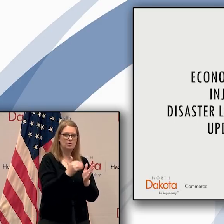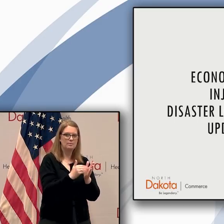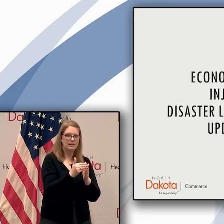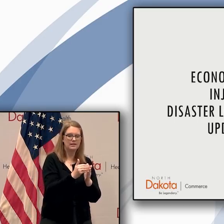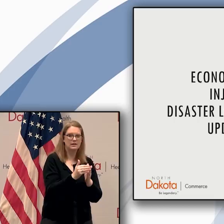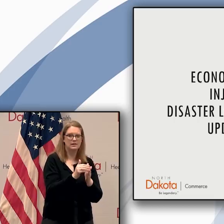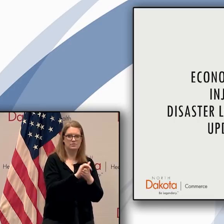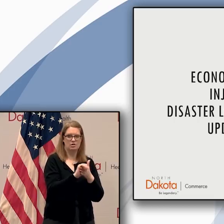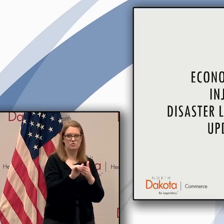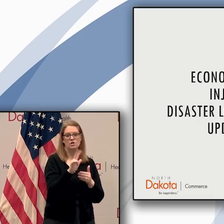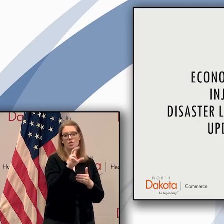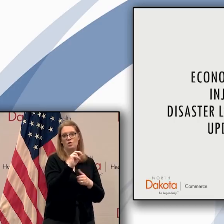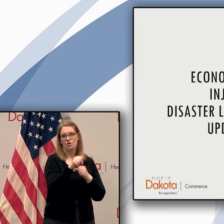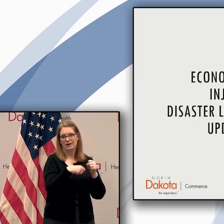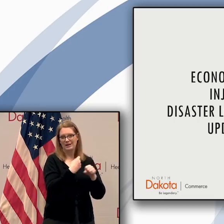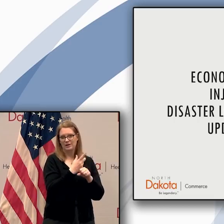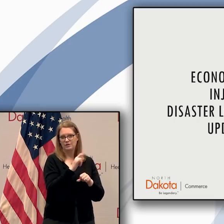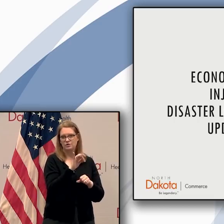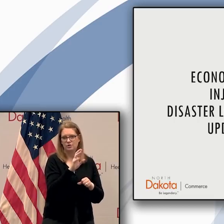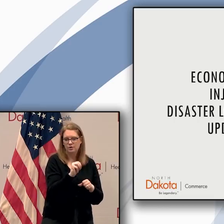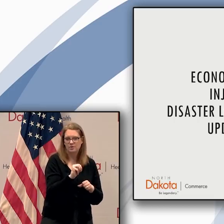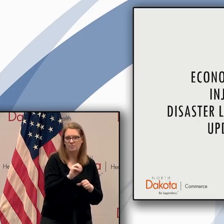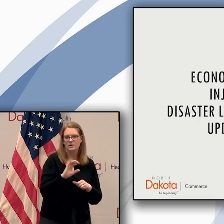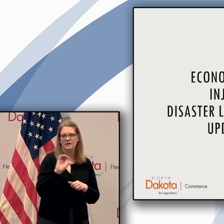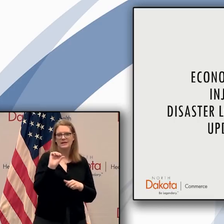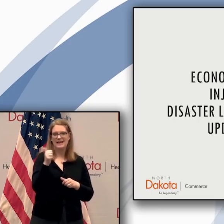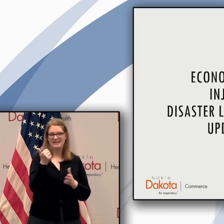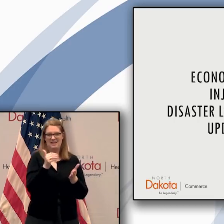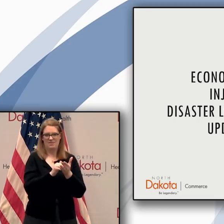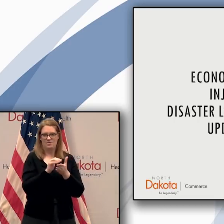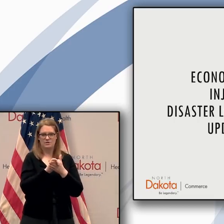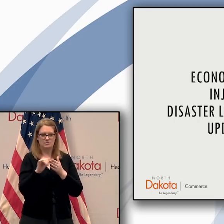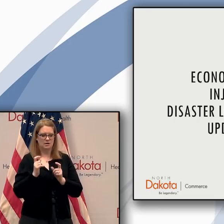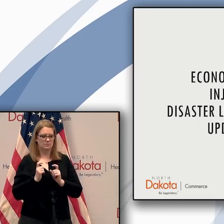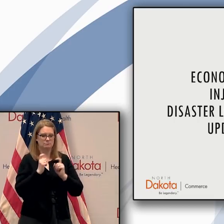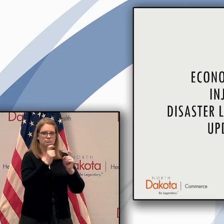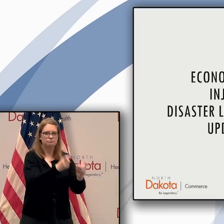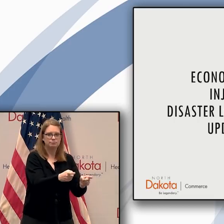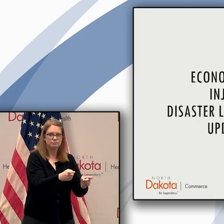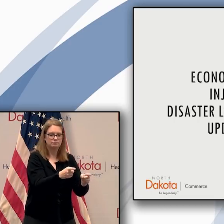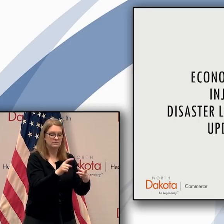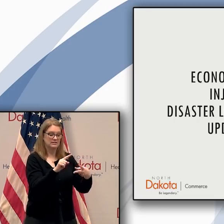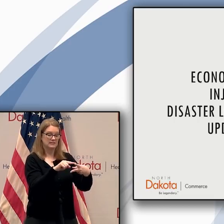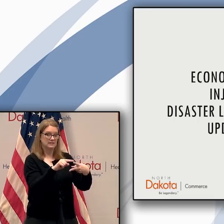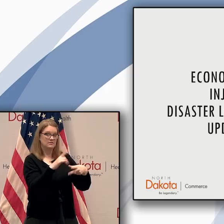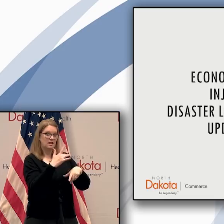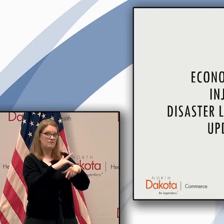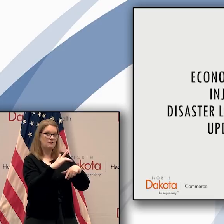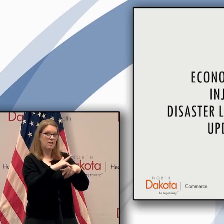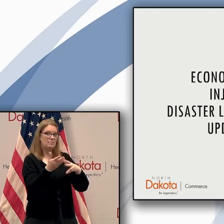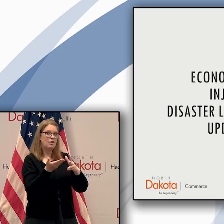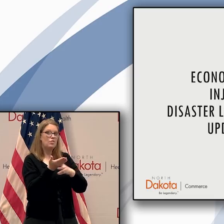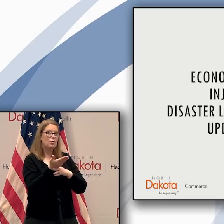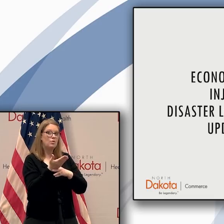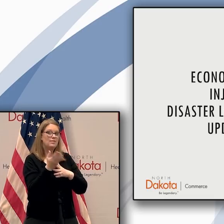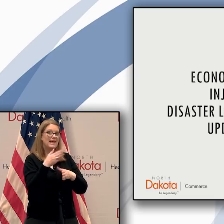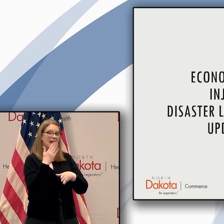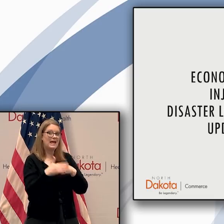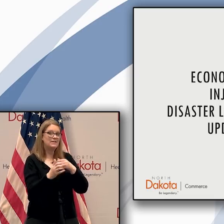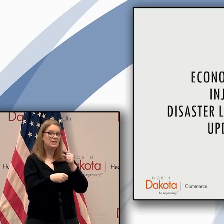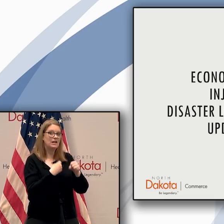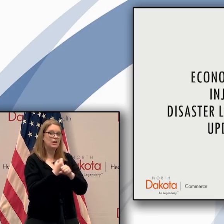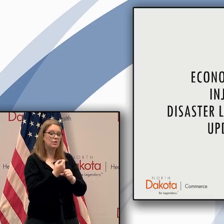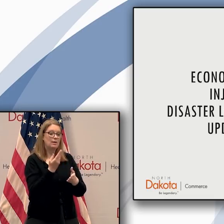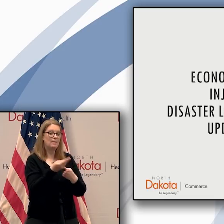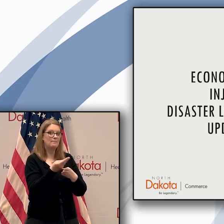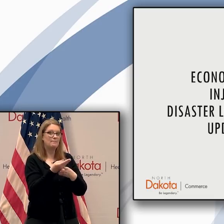30-year term and a $10,000 advance feature. This loan is available through the end of the year or when the money runs out,